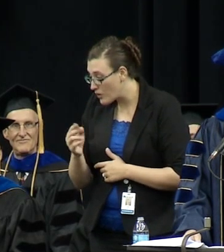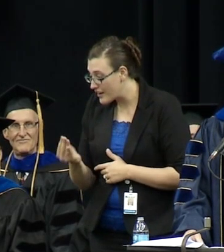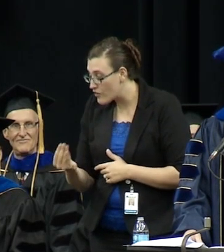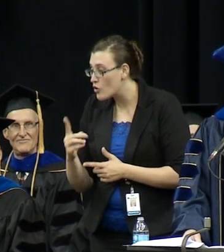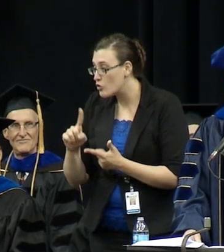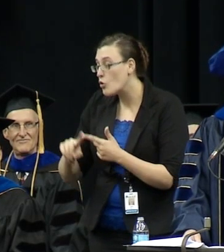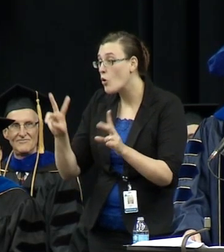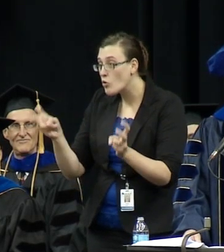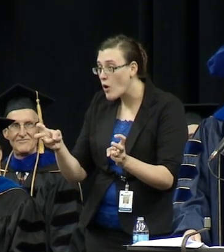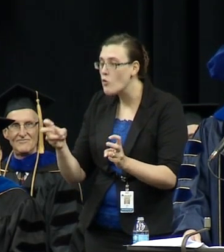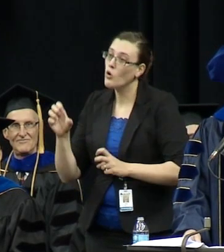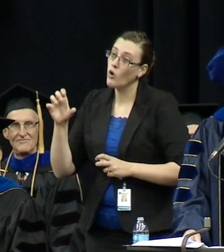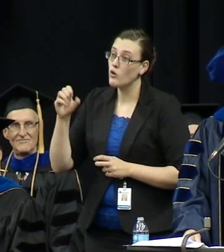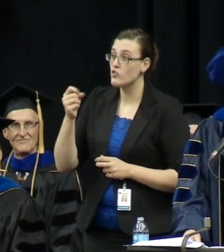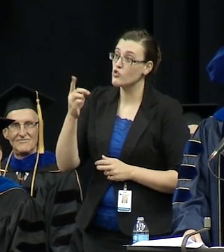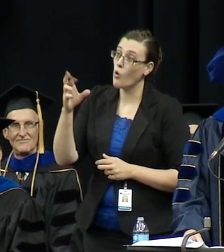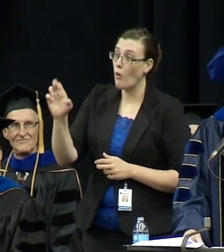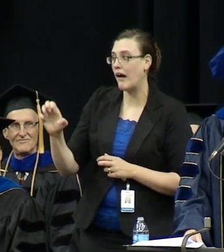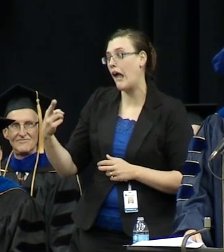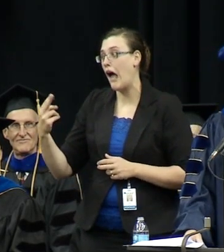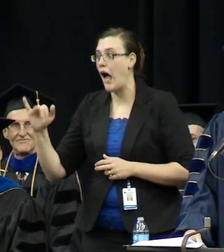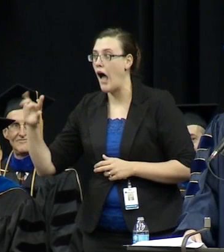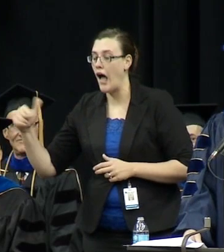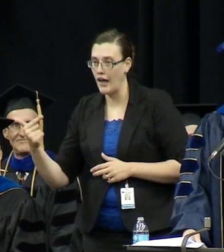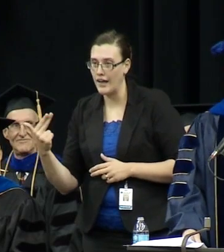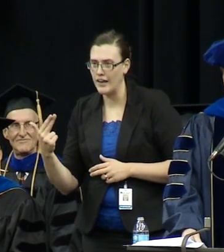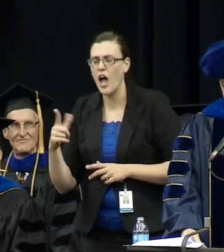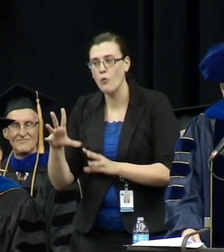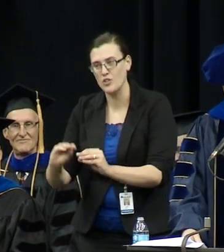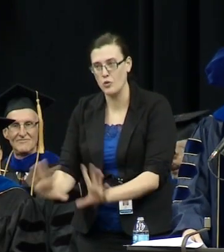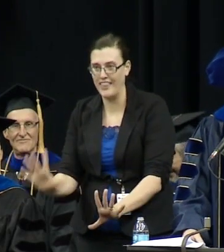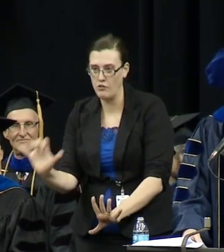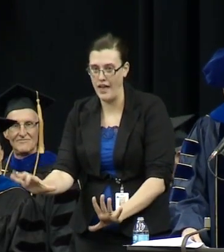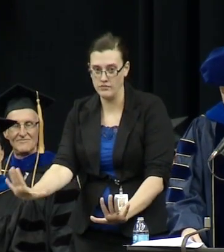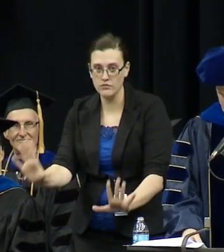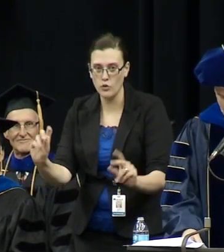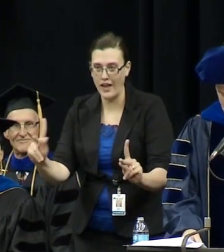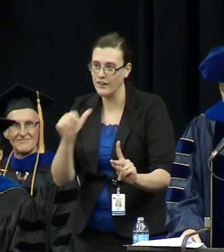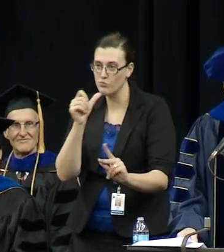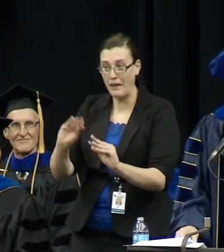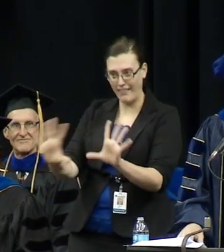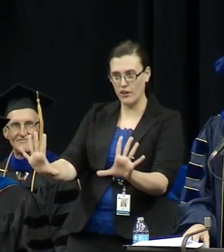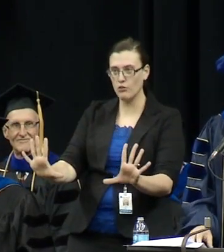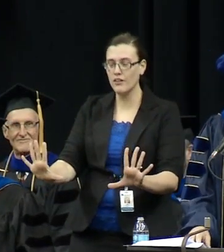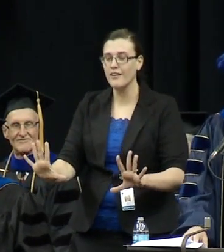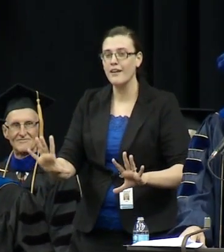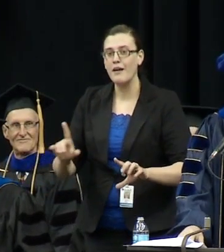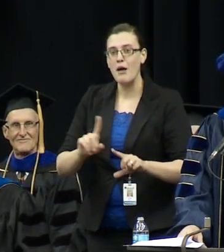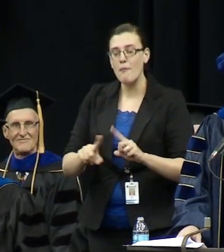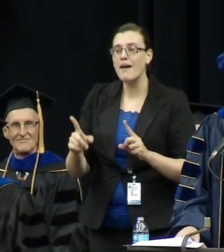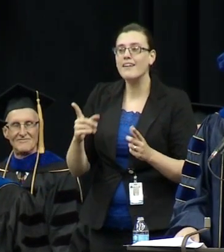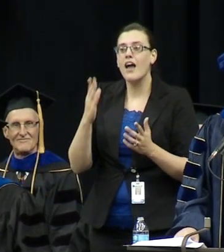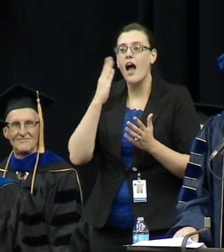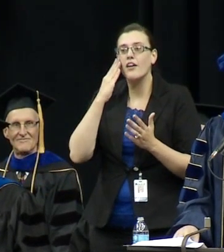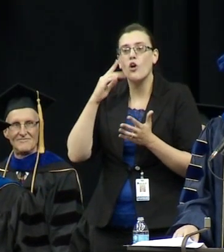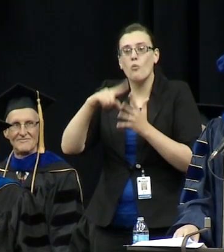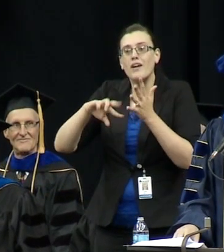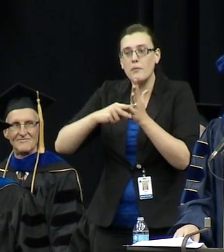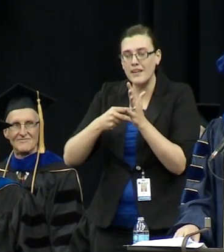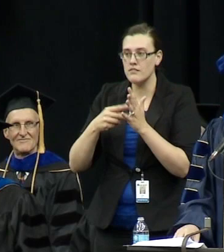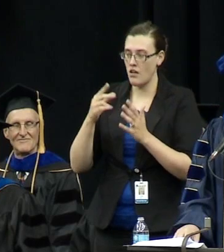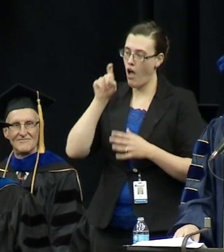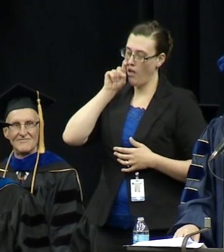to, quote, "soar high." I just want to clear that up. But now I know what it means to be a